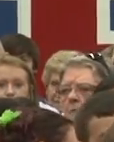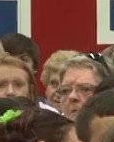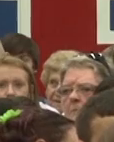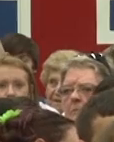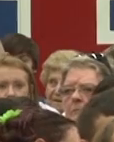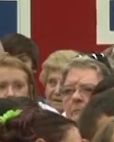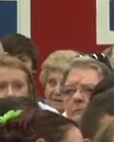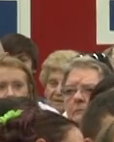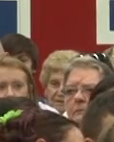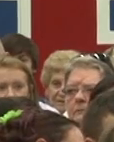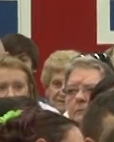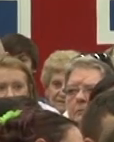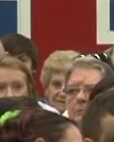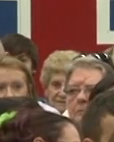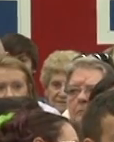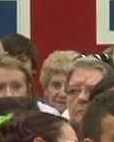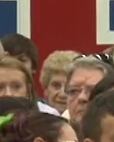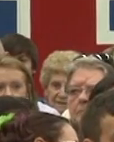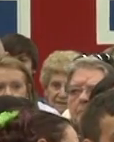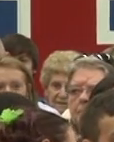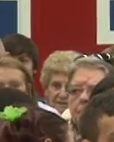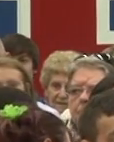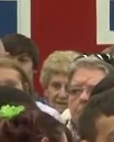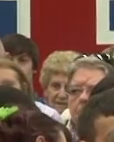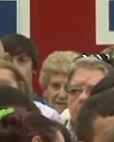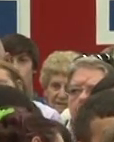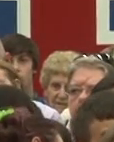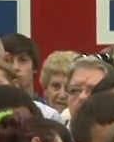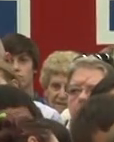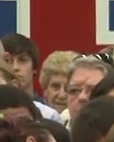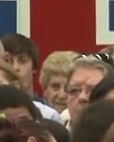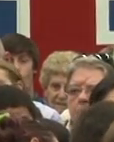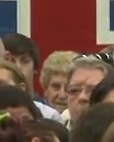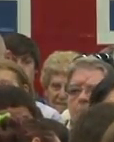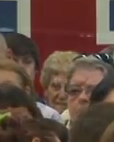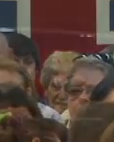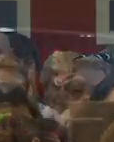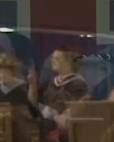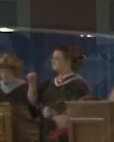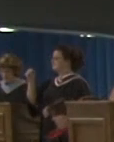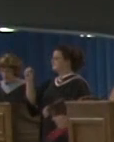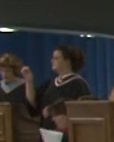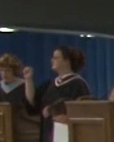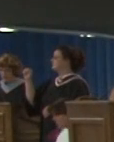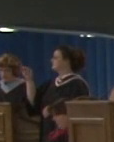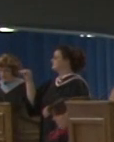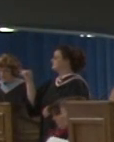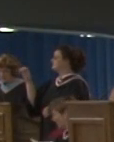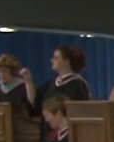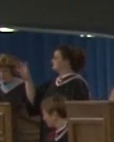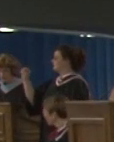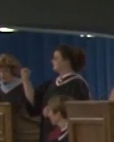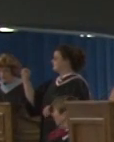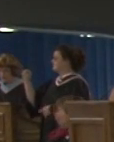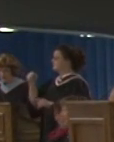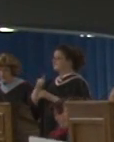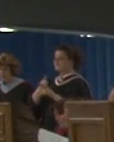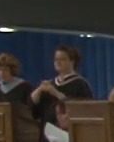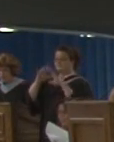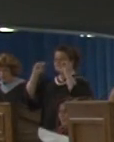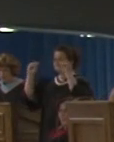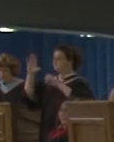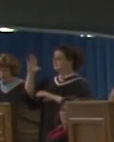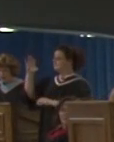It is now my privilege to introduce our guest speaker for this afternoon, Ms. Denise Amiot. Denise is the president